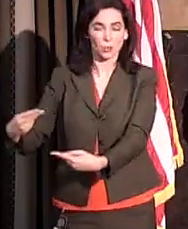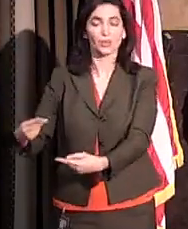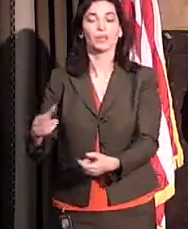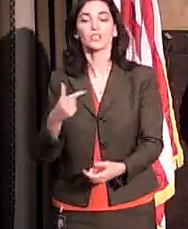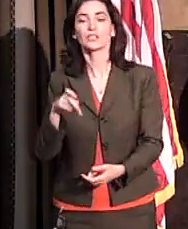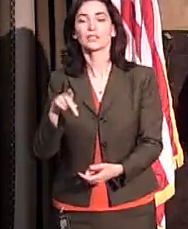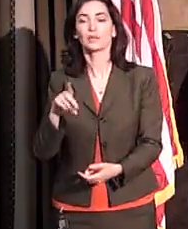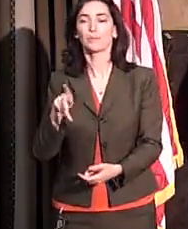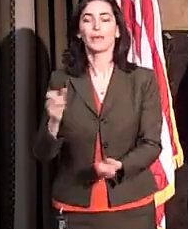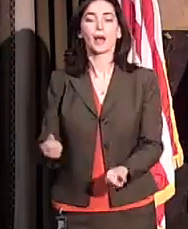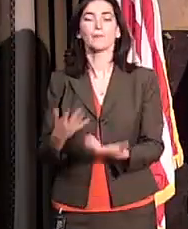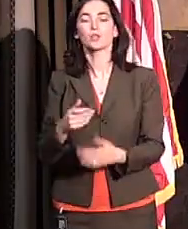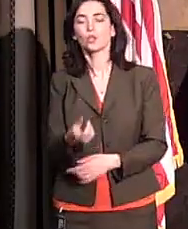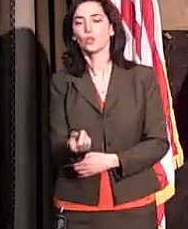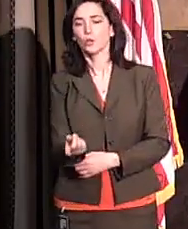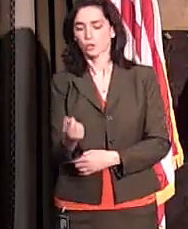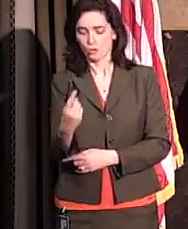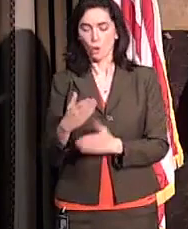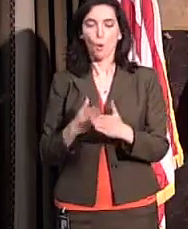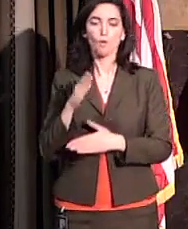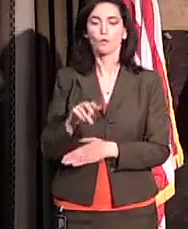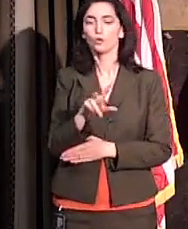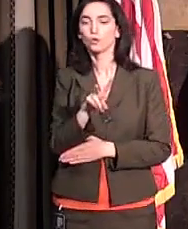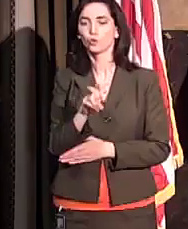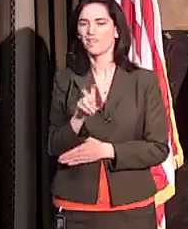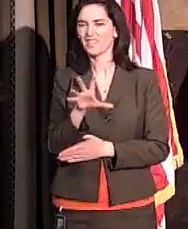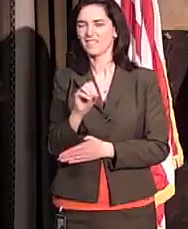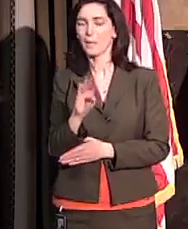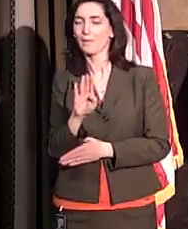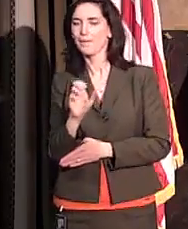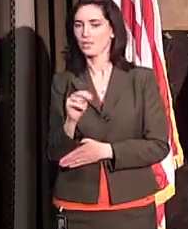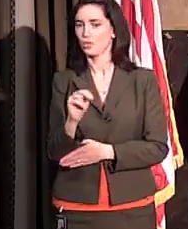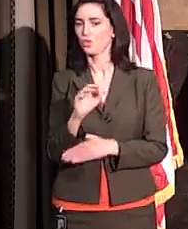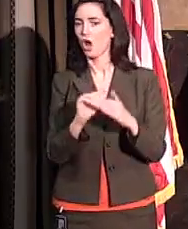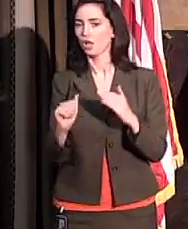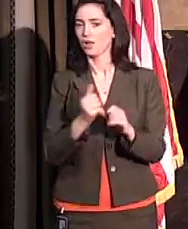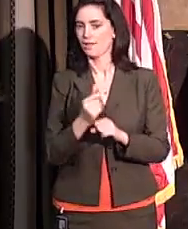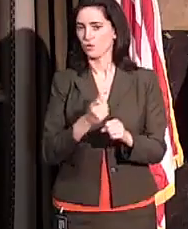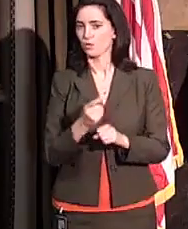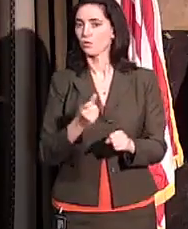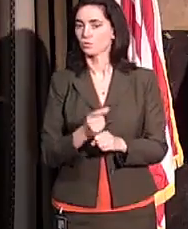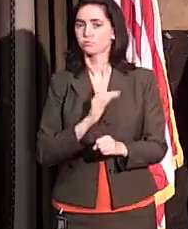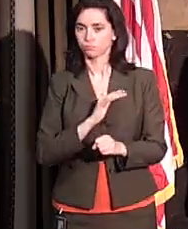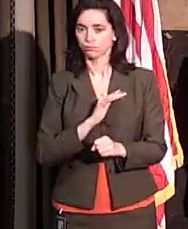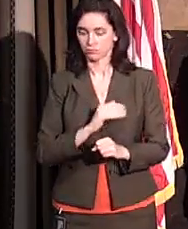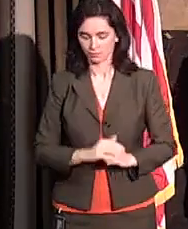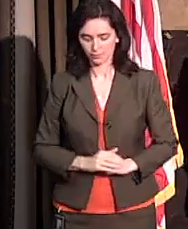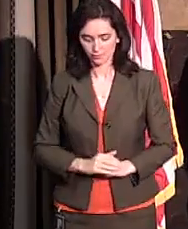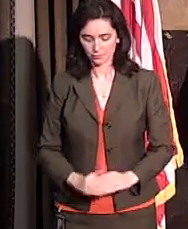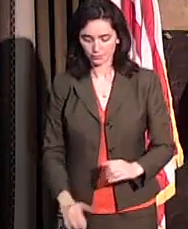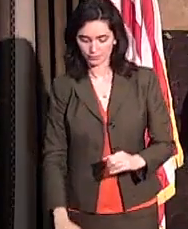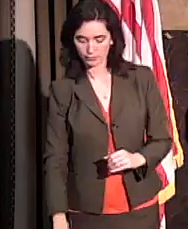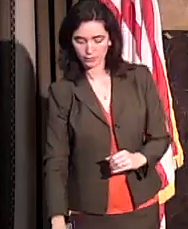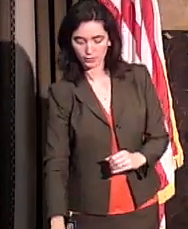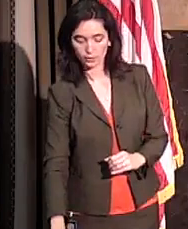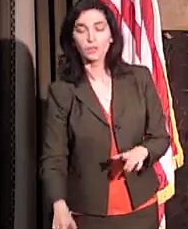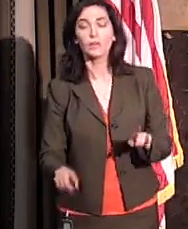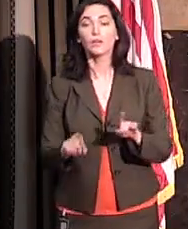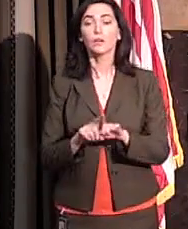on an annual basis, about $260 billion. We also had the fourth fastest